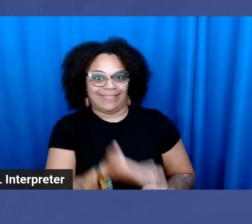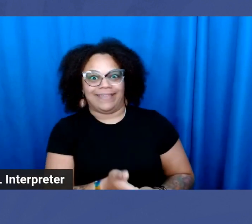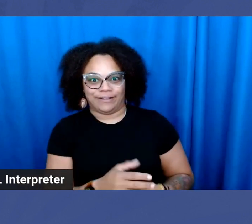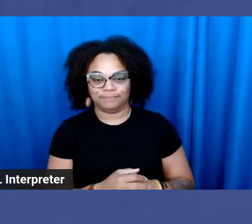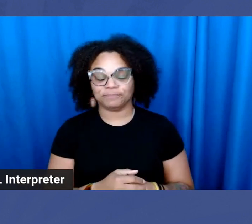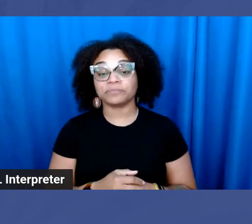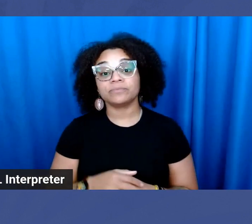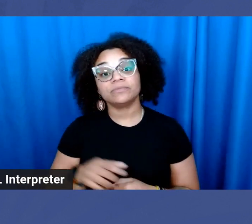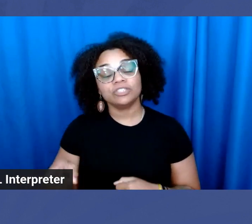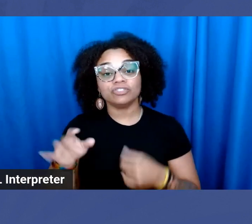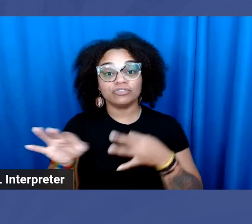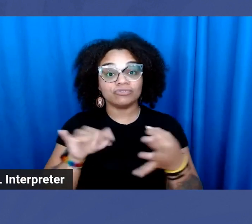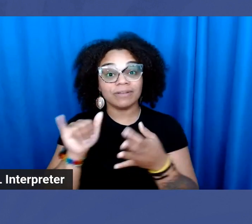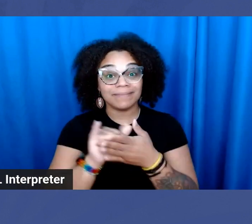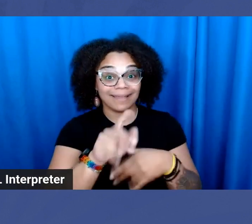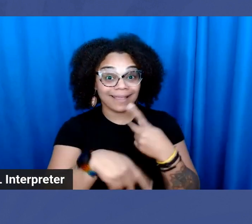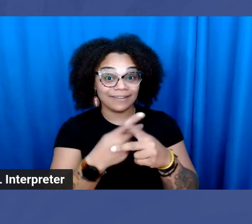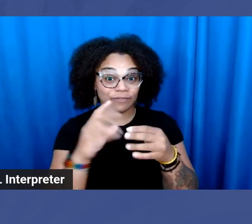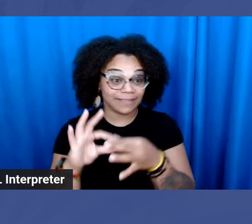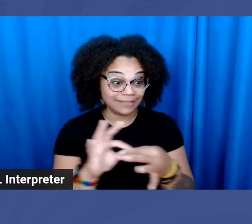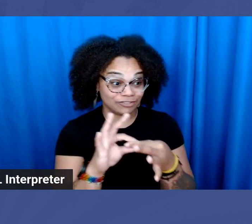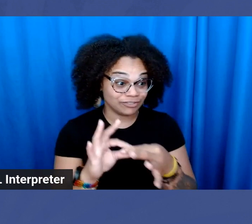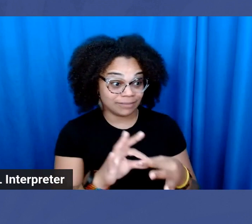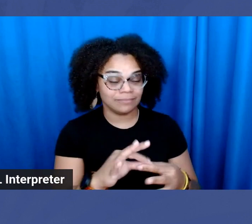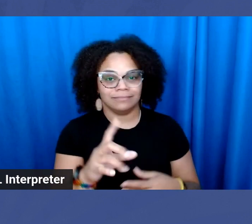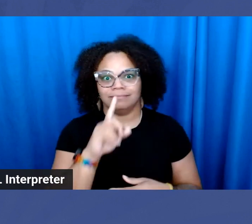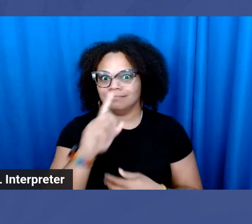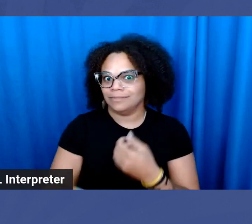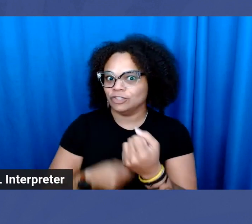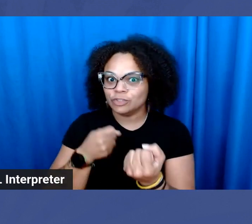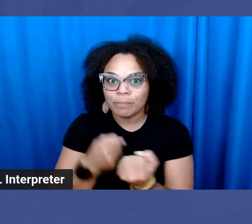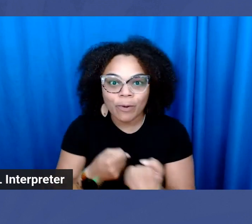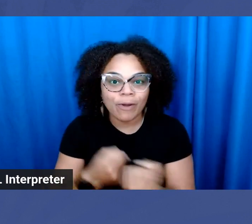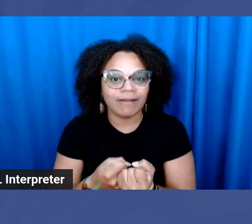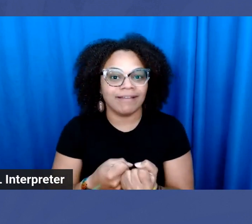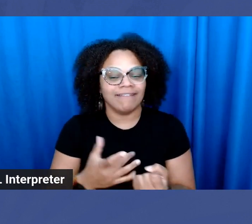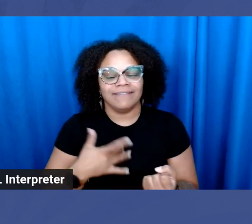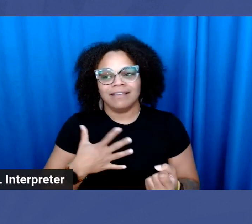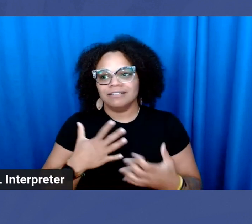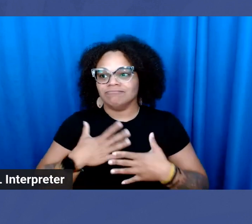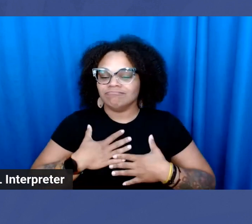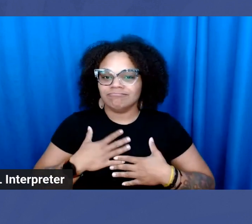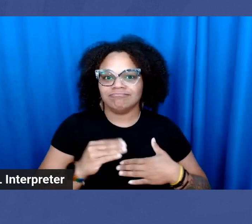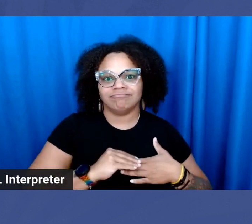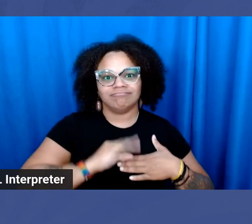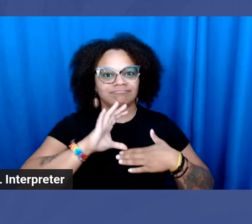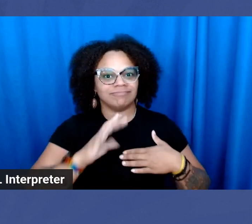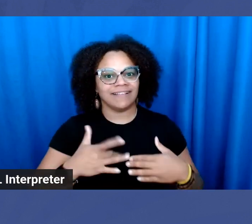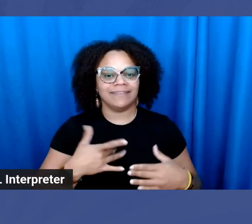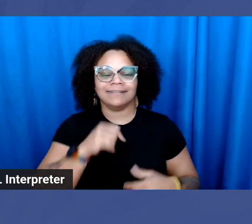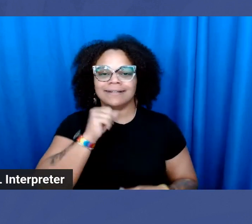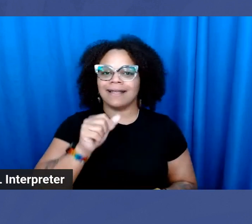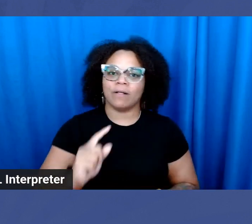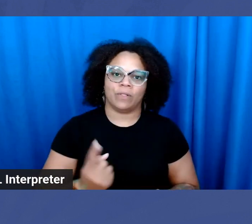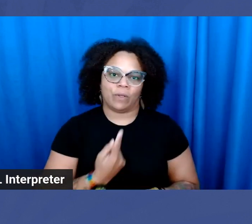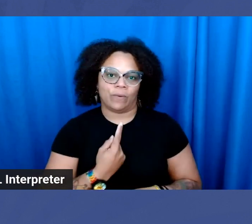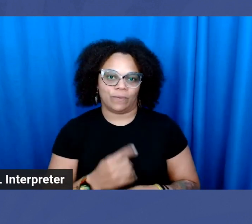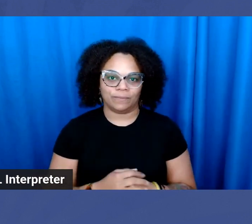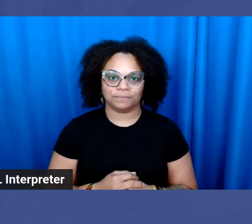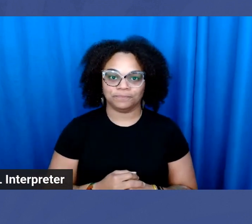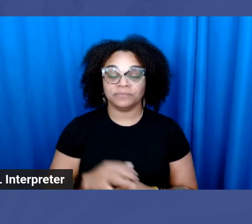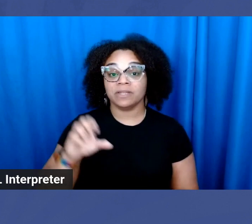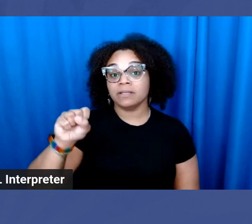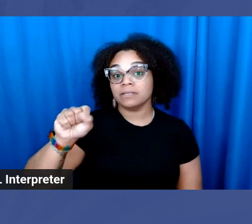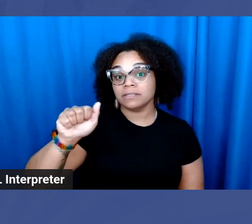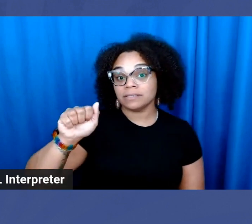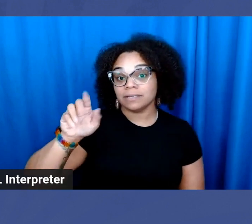relationships as really supporting and really nurturing to me because they made me feel like I was not alone. Sabrina